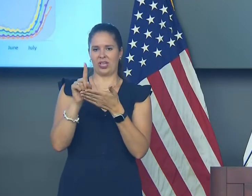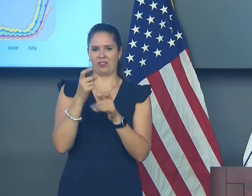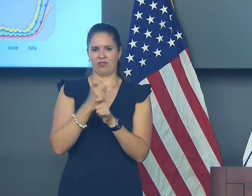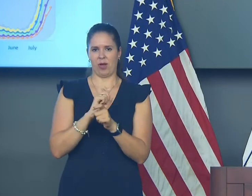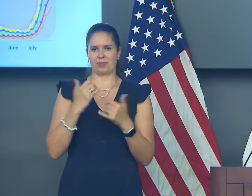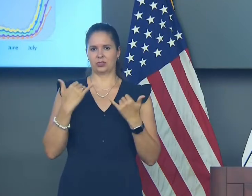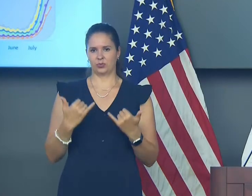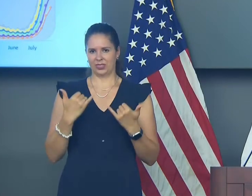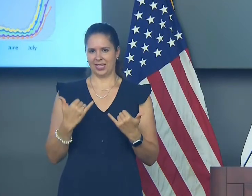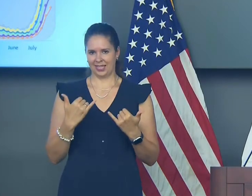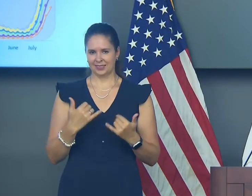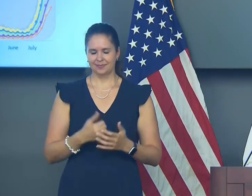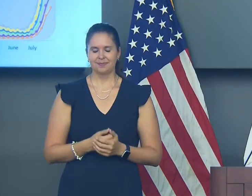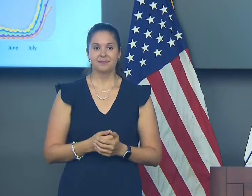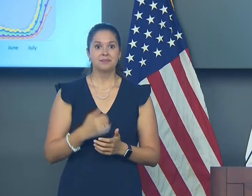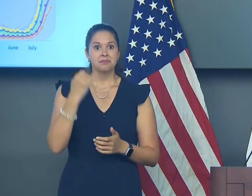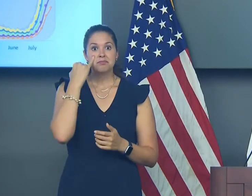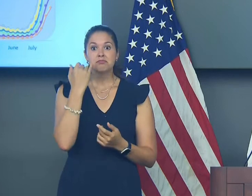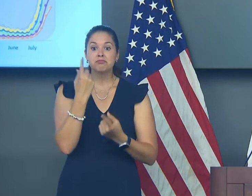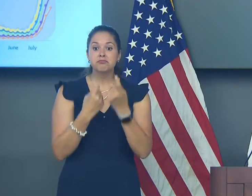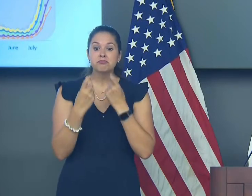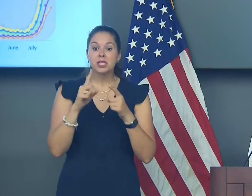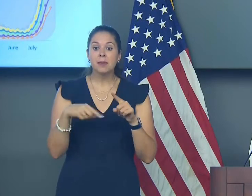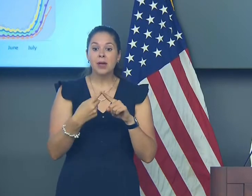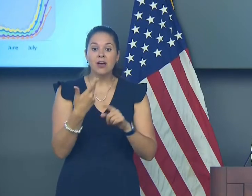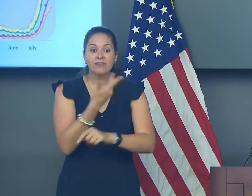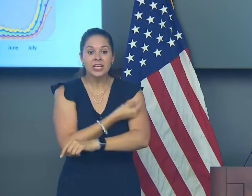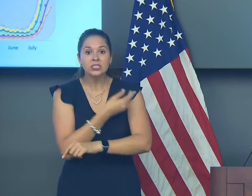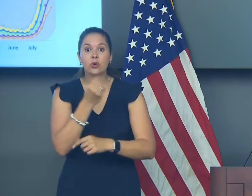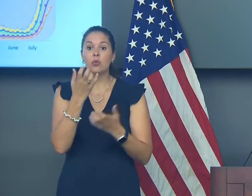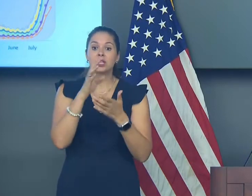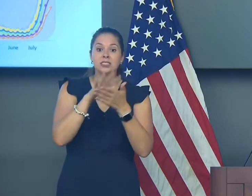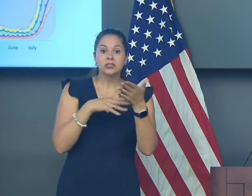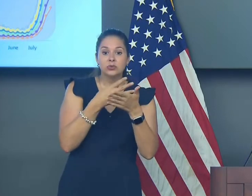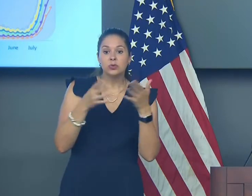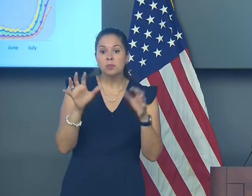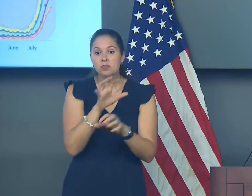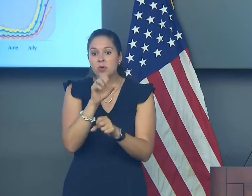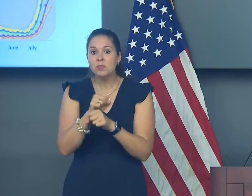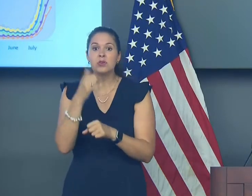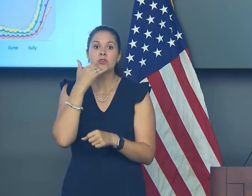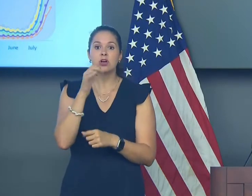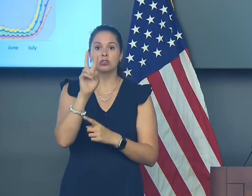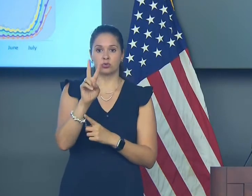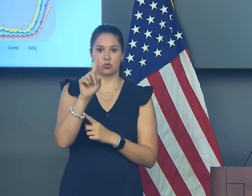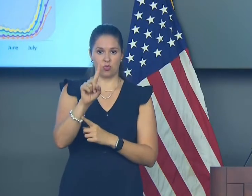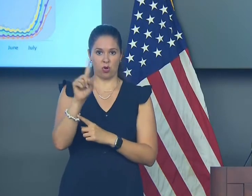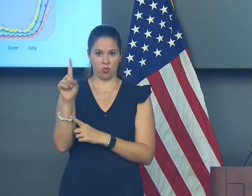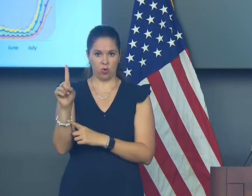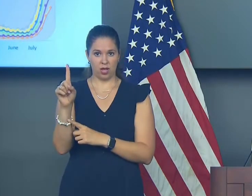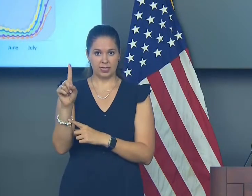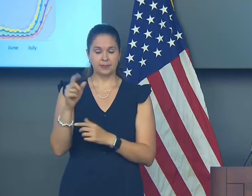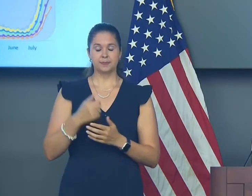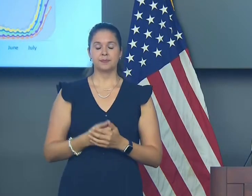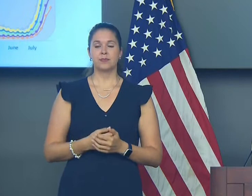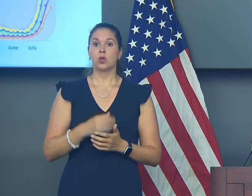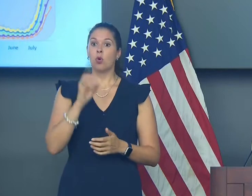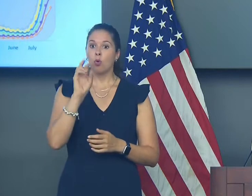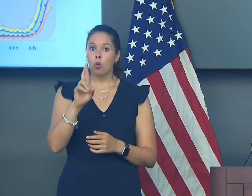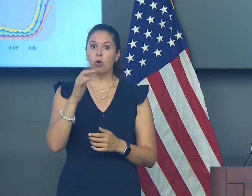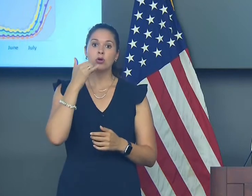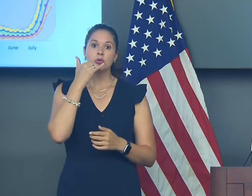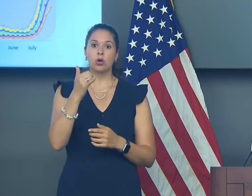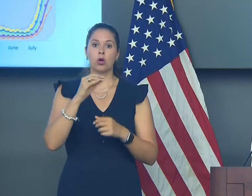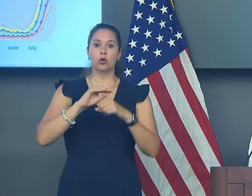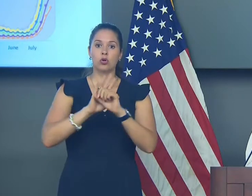today. If you have questions about the vaccine or you want to schedule an appointment, please call 211. or you can